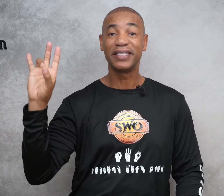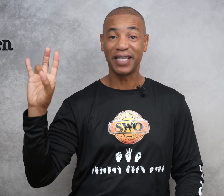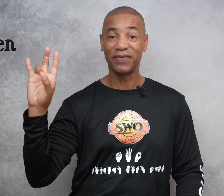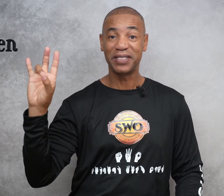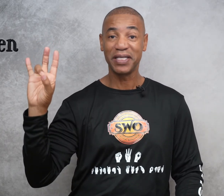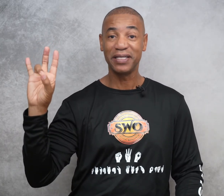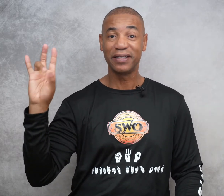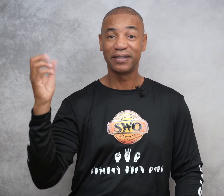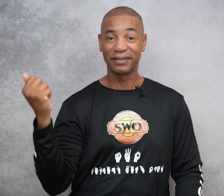17,